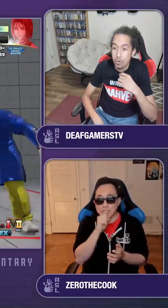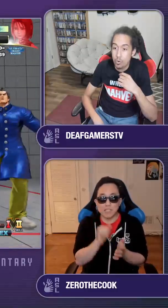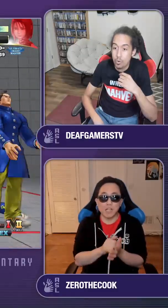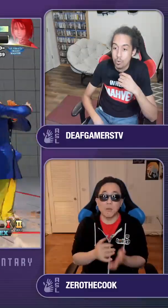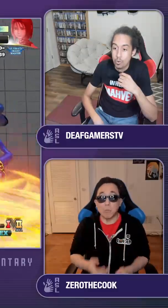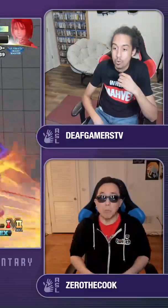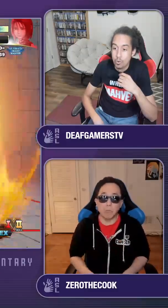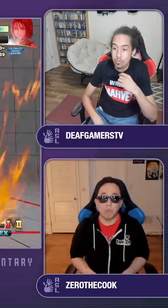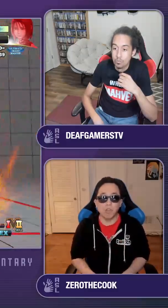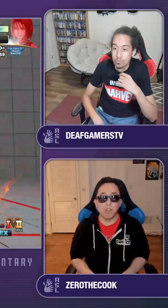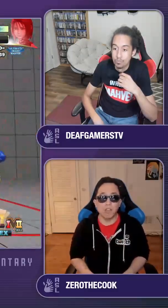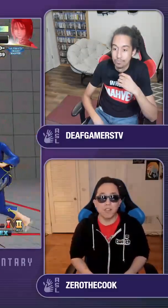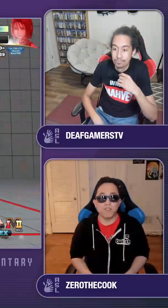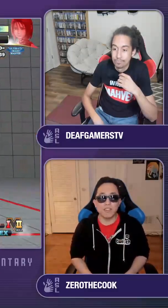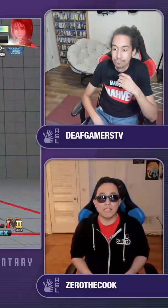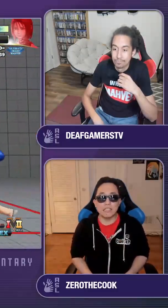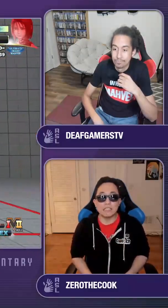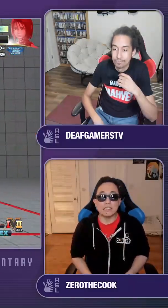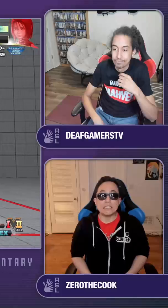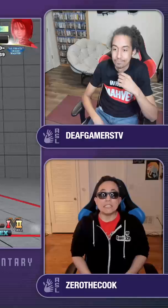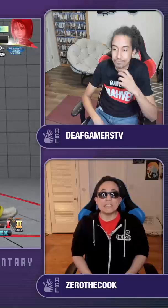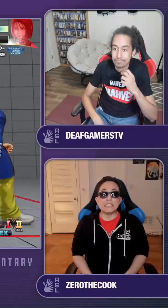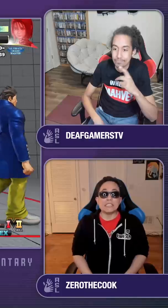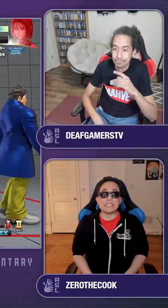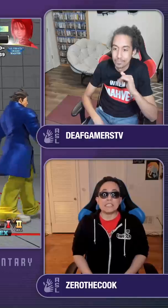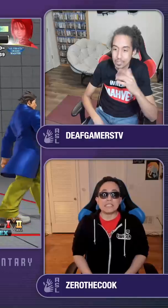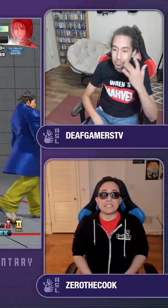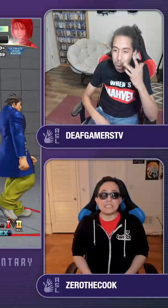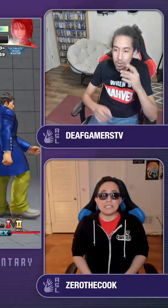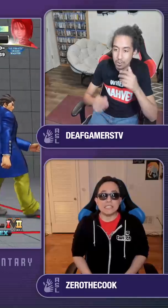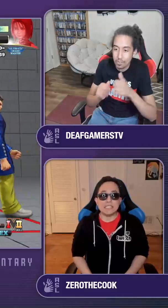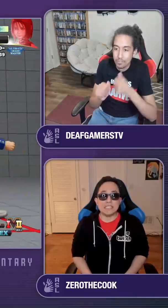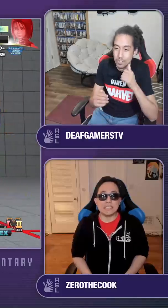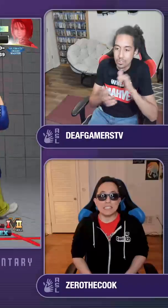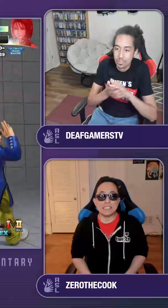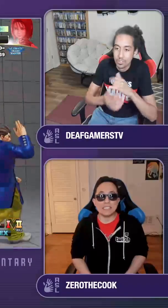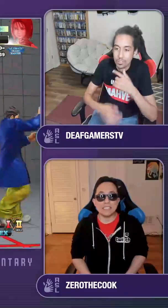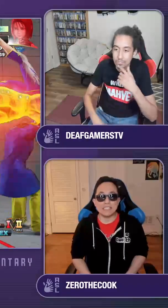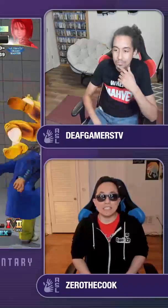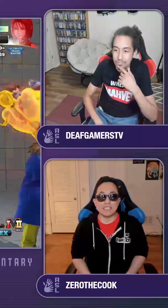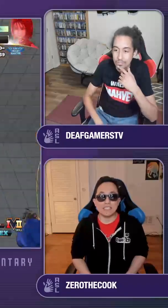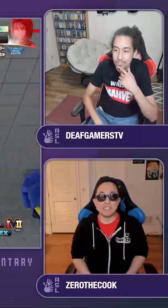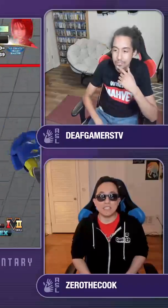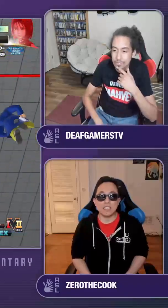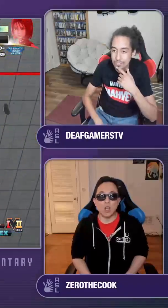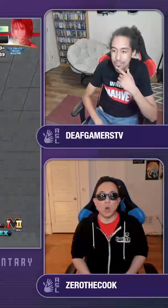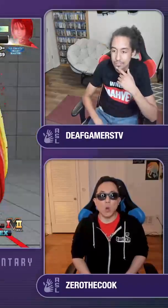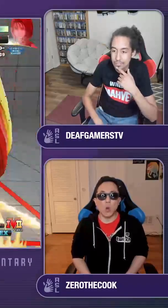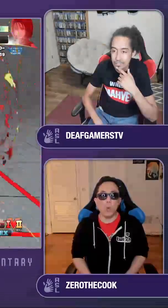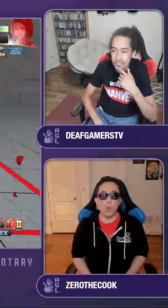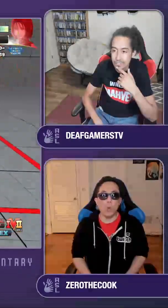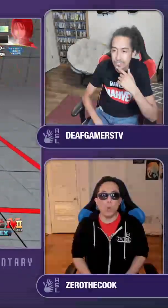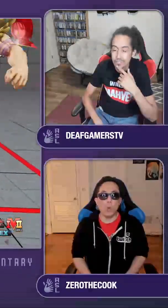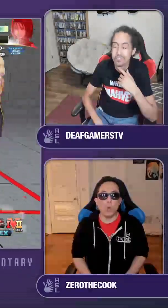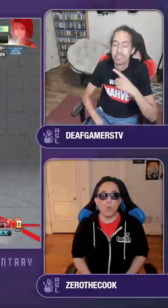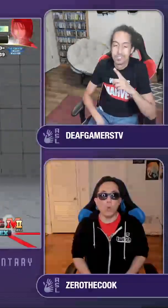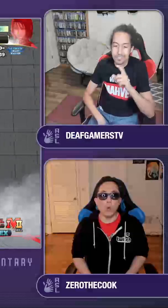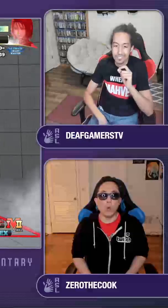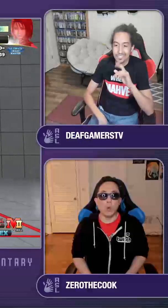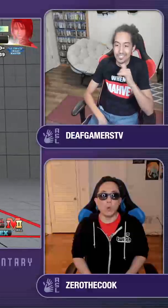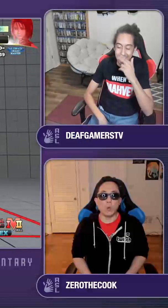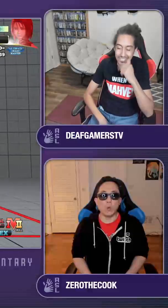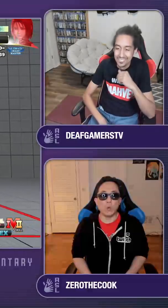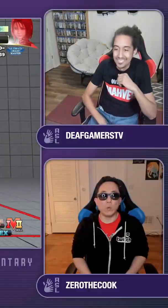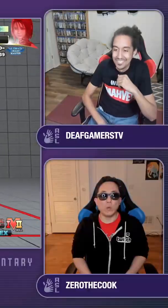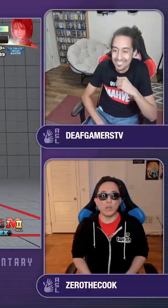safe there on the EX. Brother gets called, but just whiffing. Sweep on block. Metro M might Tick throws. We might be got able to those. make this